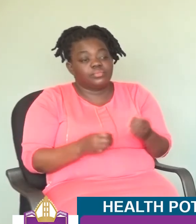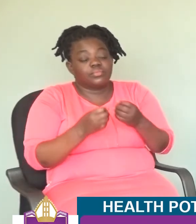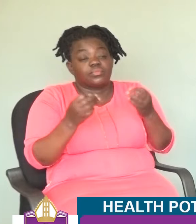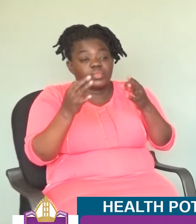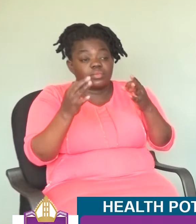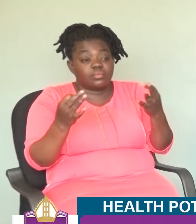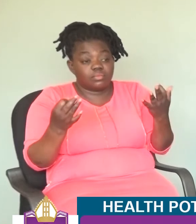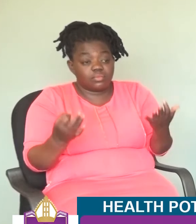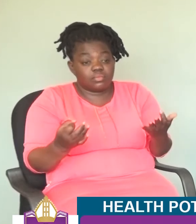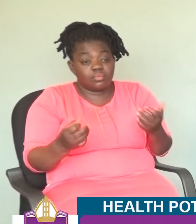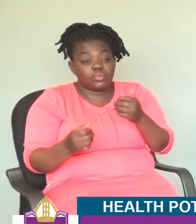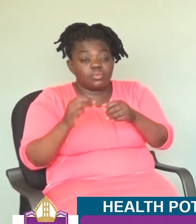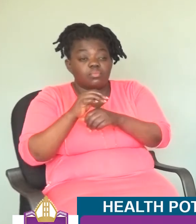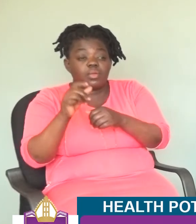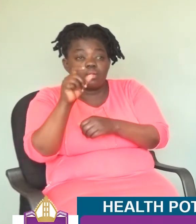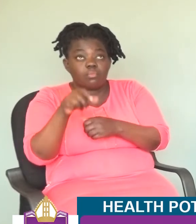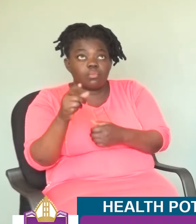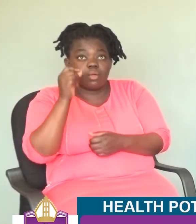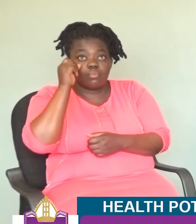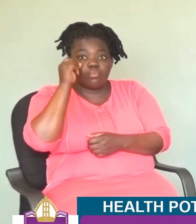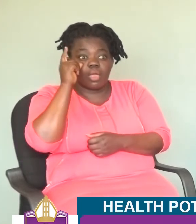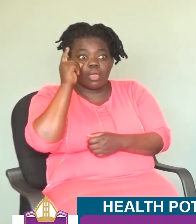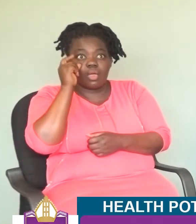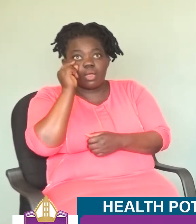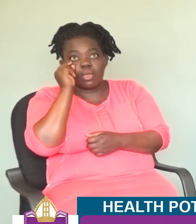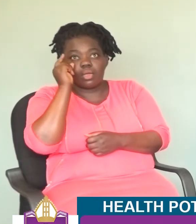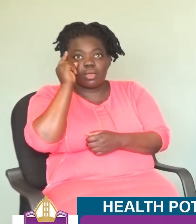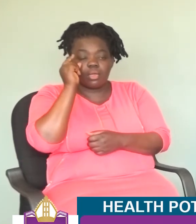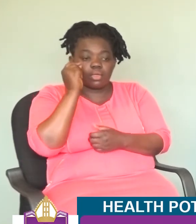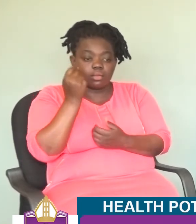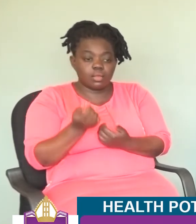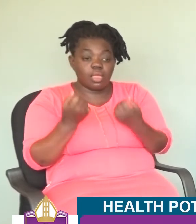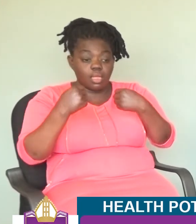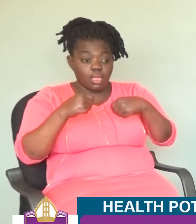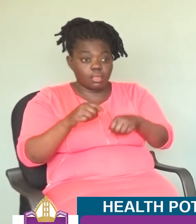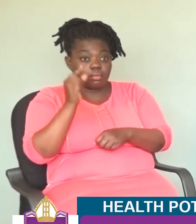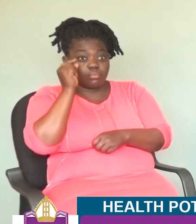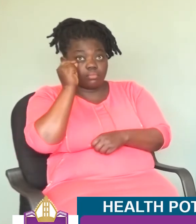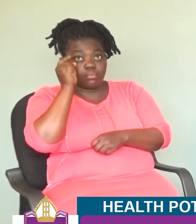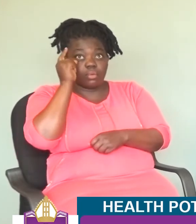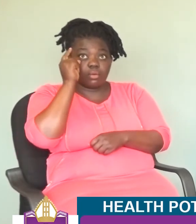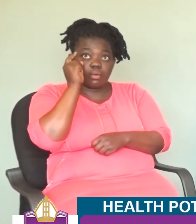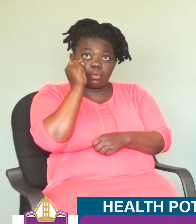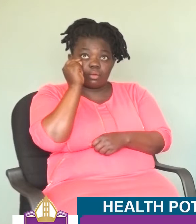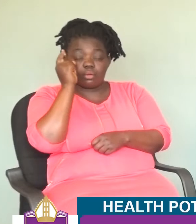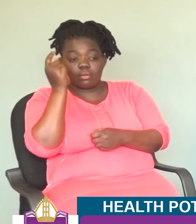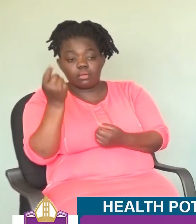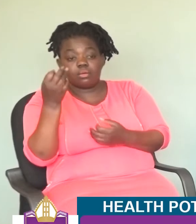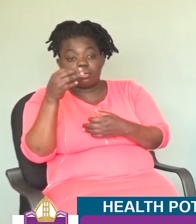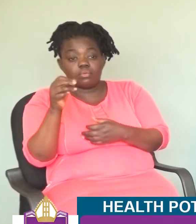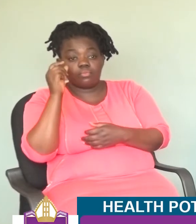innervation in the lids, you know, which makes you to blink, move it up and down. That action of blinking, by the way, if you don't